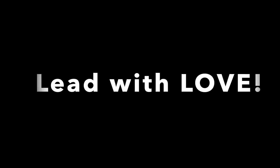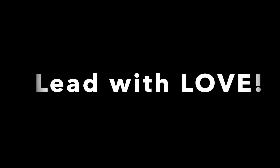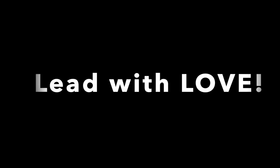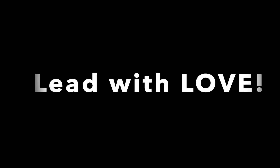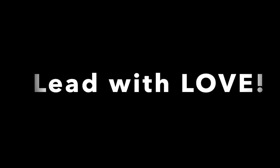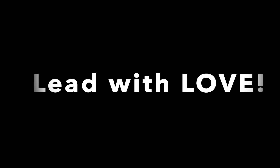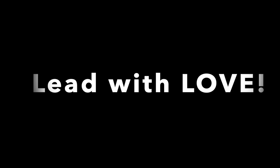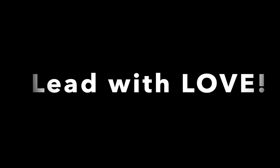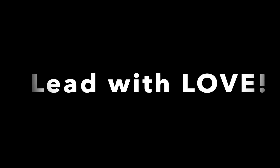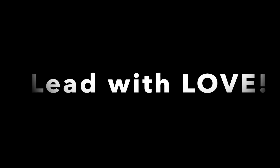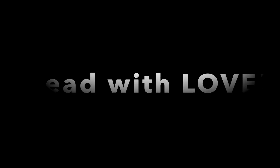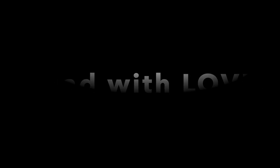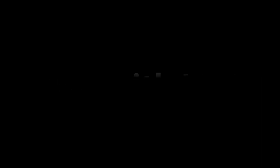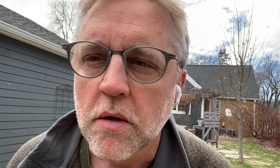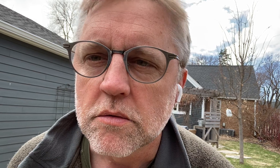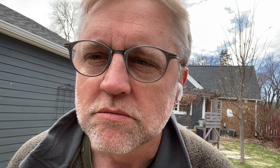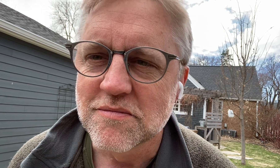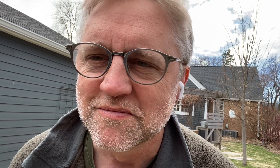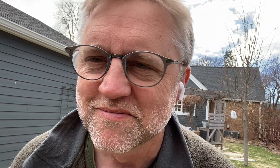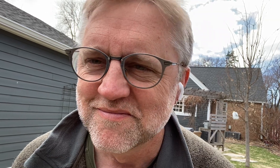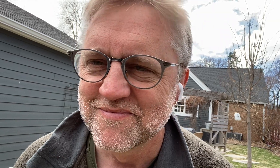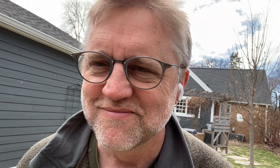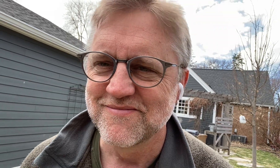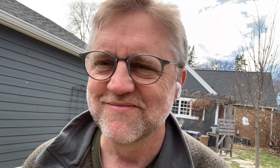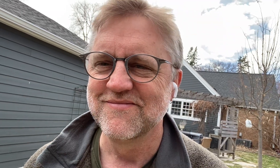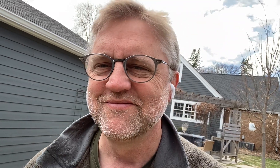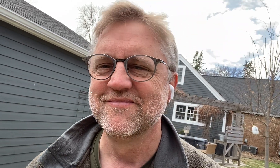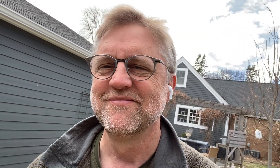lead with love.